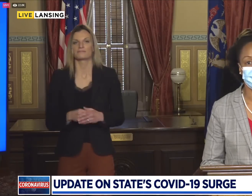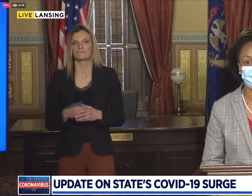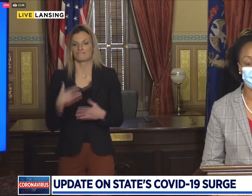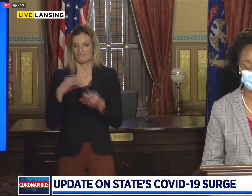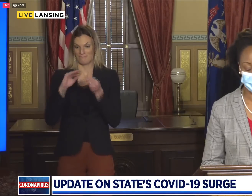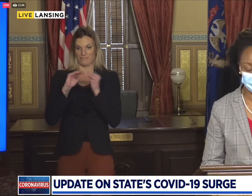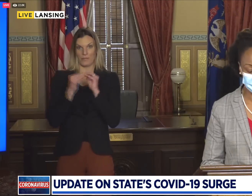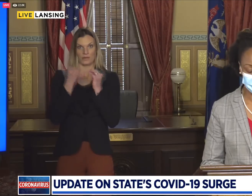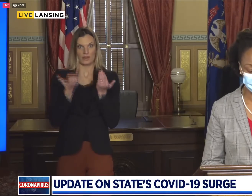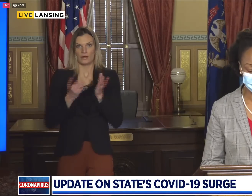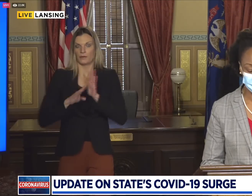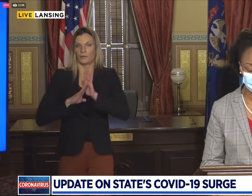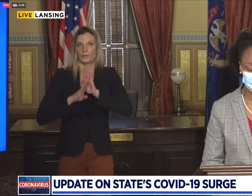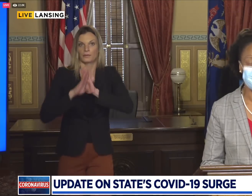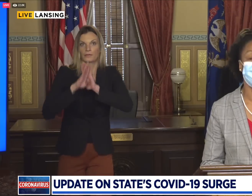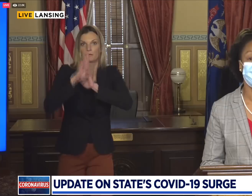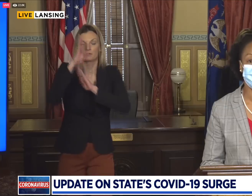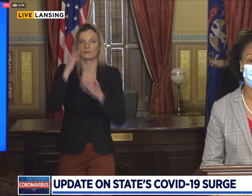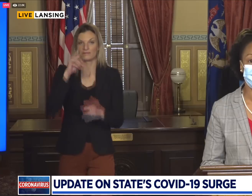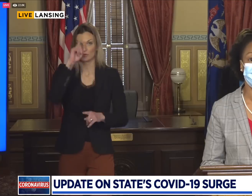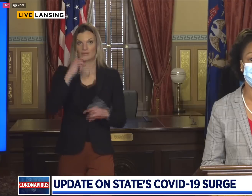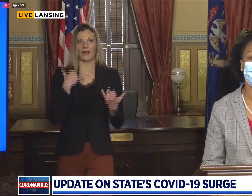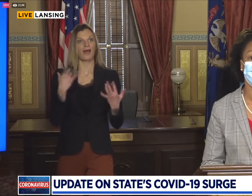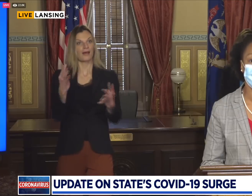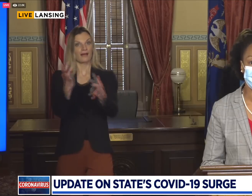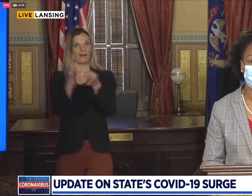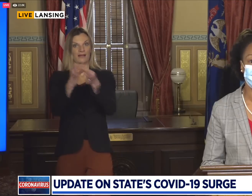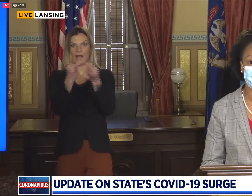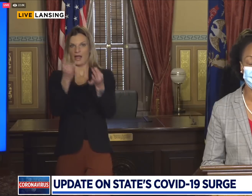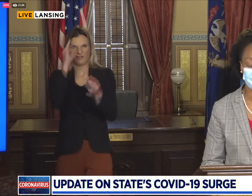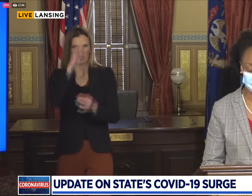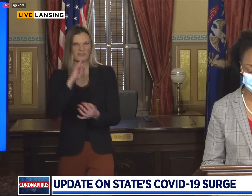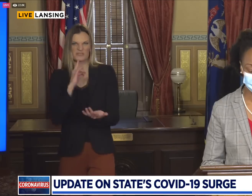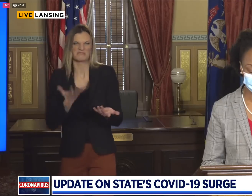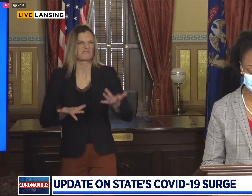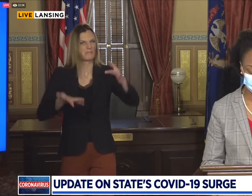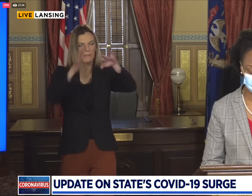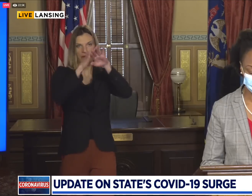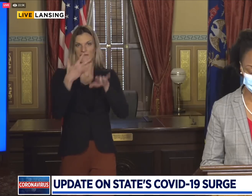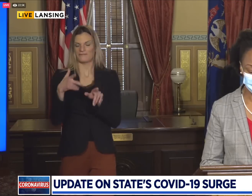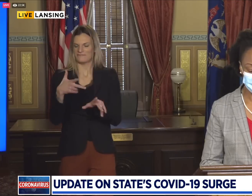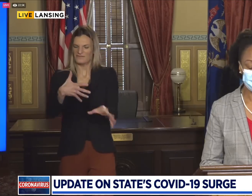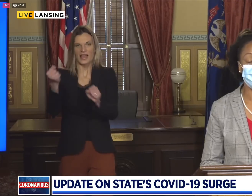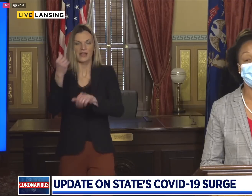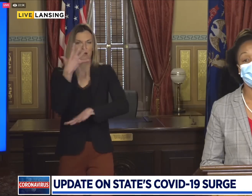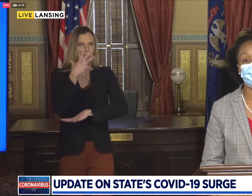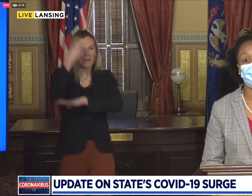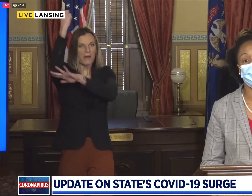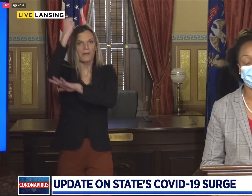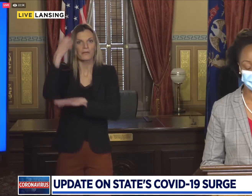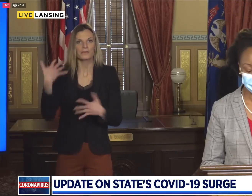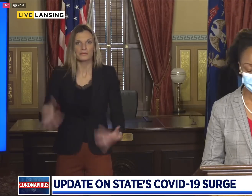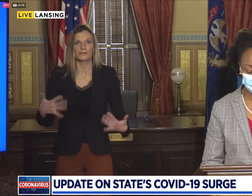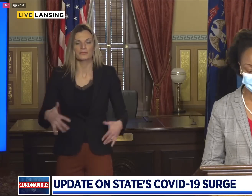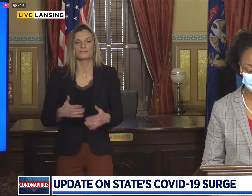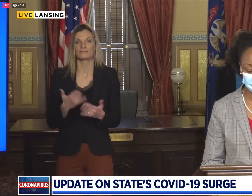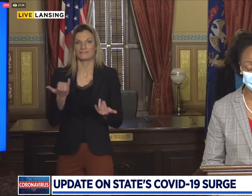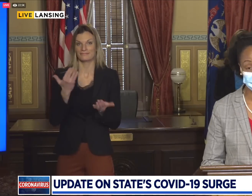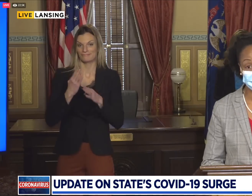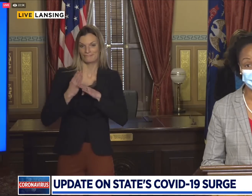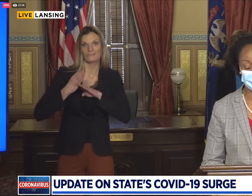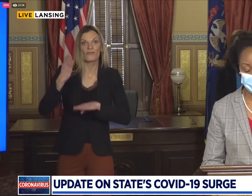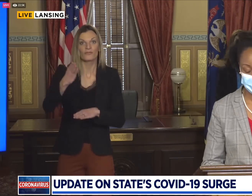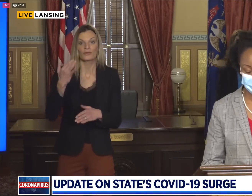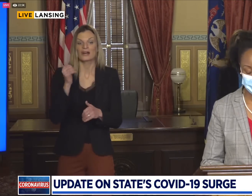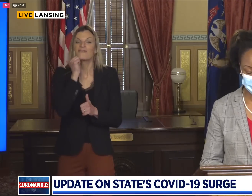sure that right now, as I am speaking, the numbers are even higher than what I just announced. We're now seeing over 3,000 more